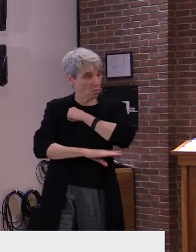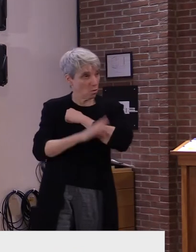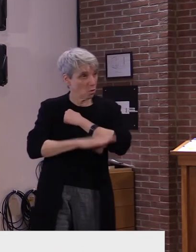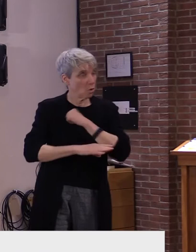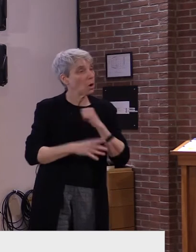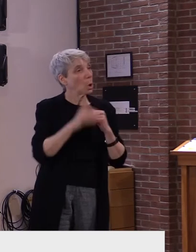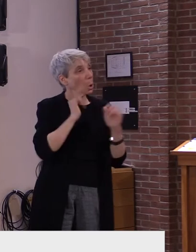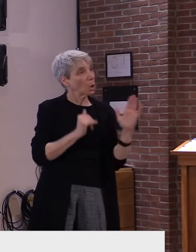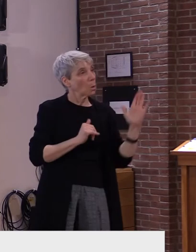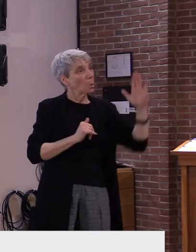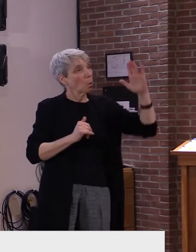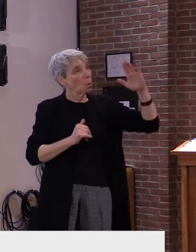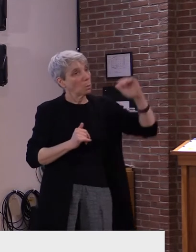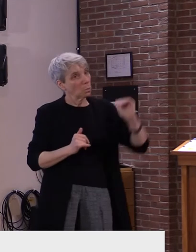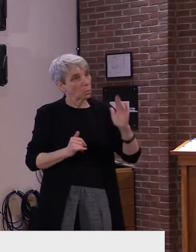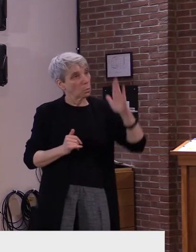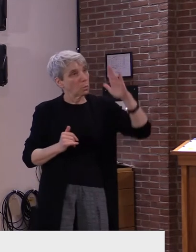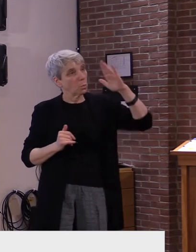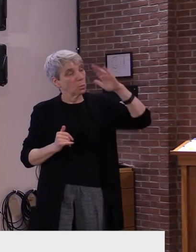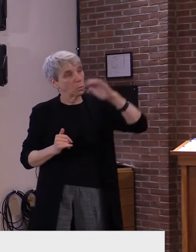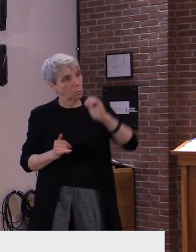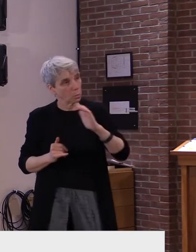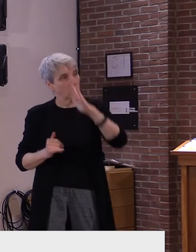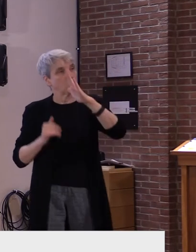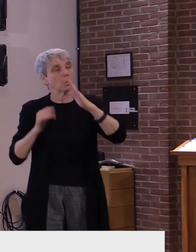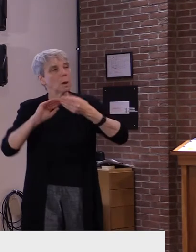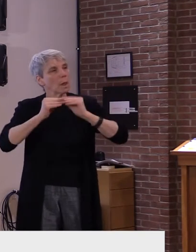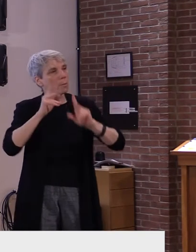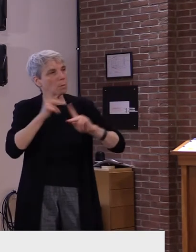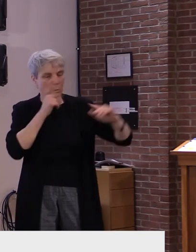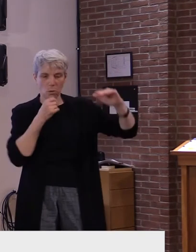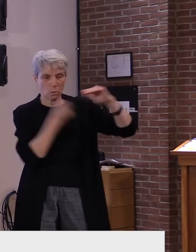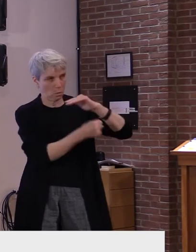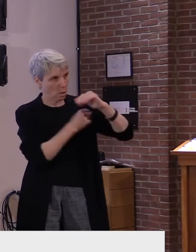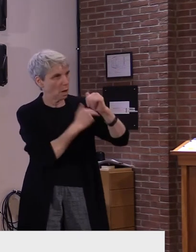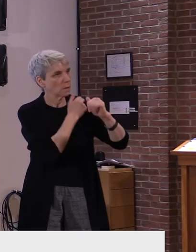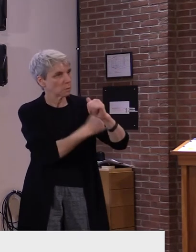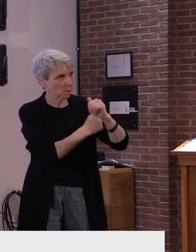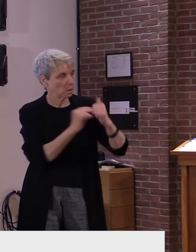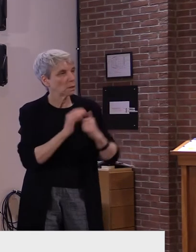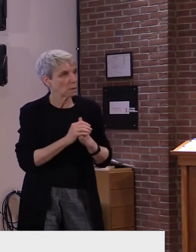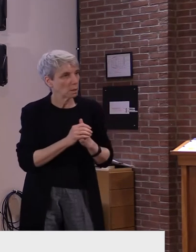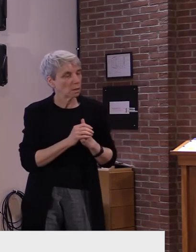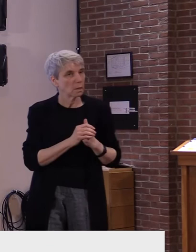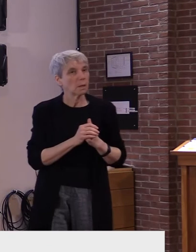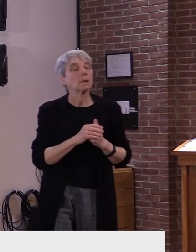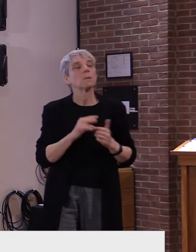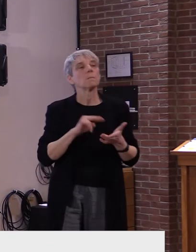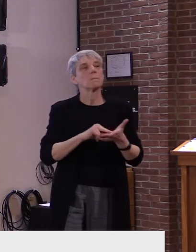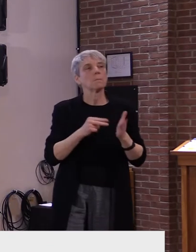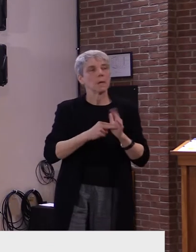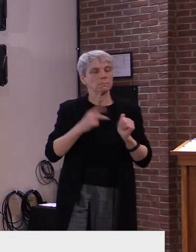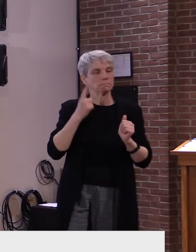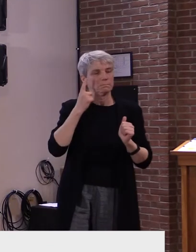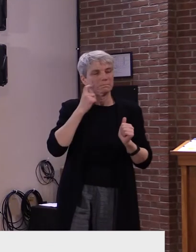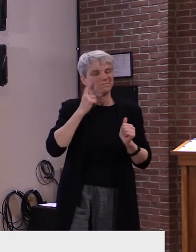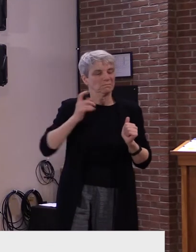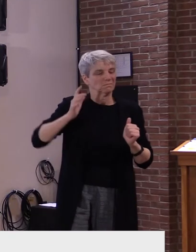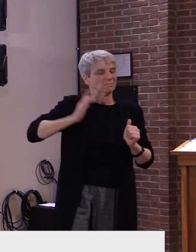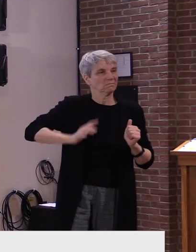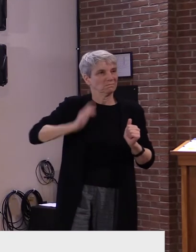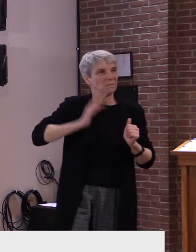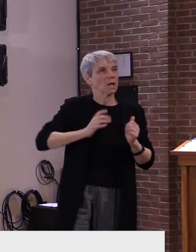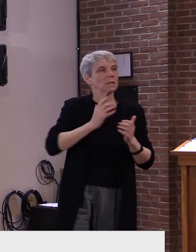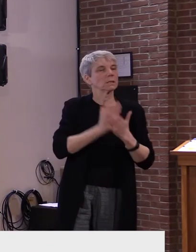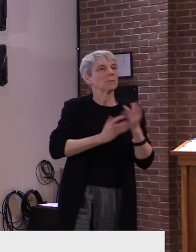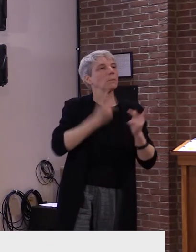pretty similar in terms of the number of people requiring hospitalization so it probably indicates there was some undercounting of cases earlier in the pandemic